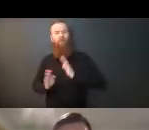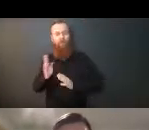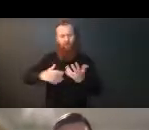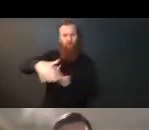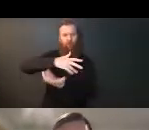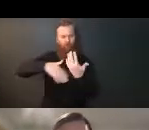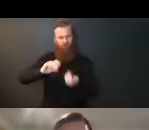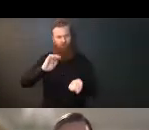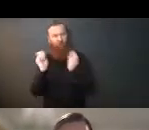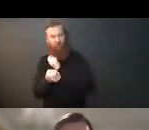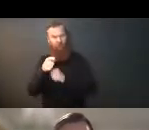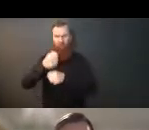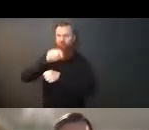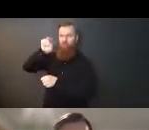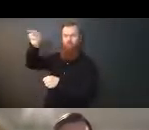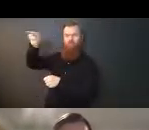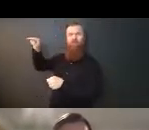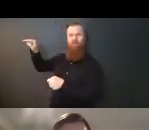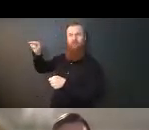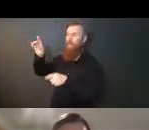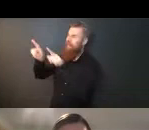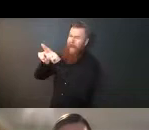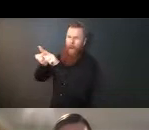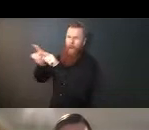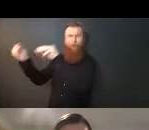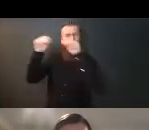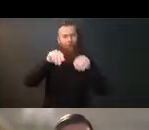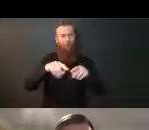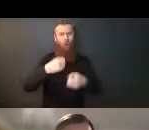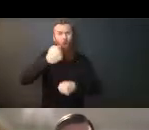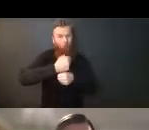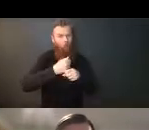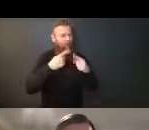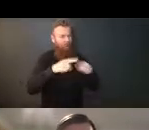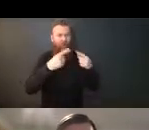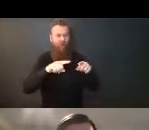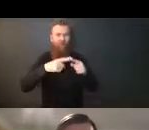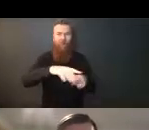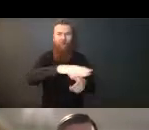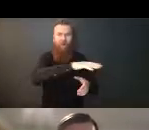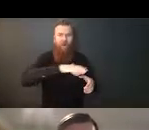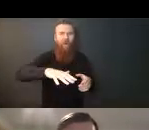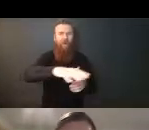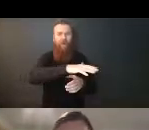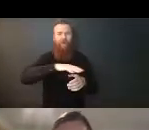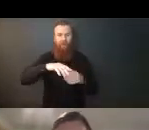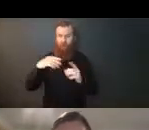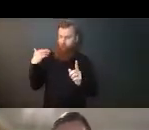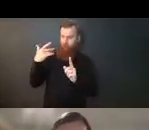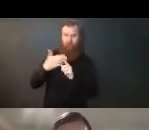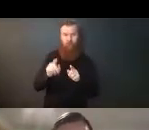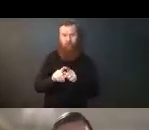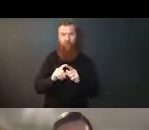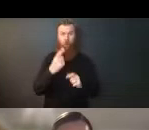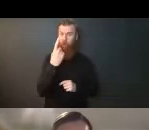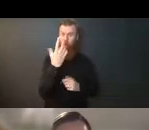have a go-to singular resource that addresses stigma and discrimination against children with disabilities.